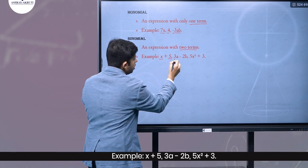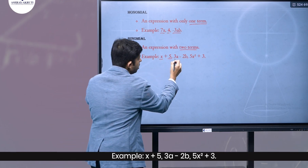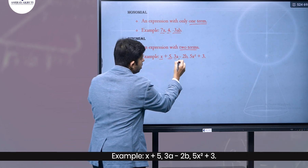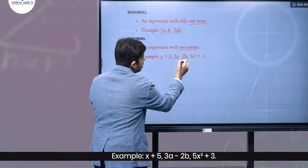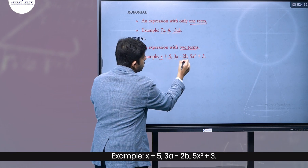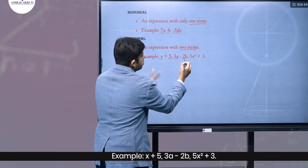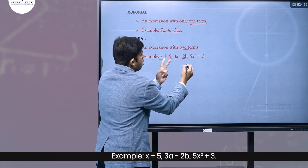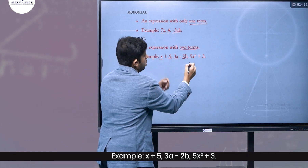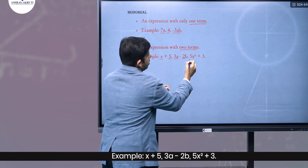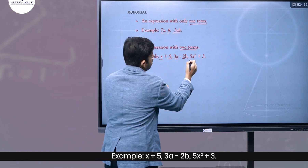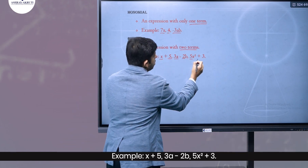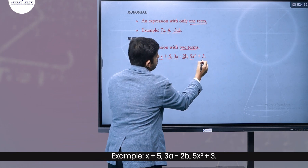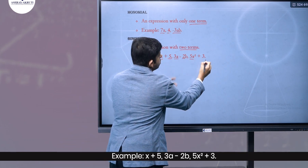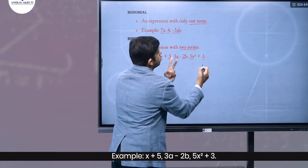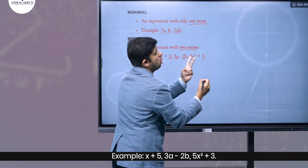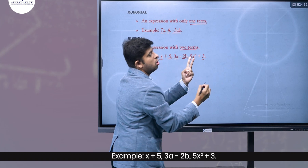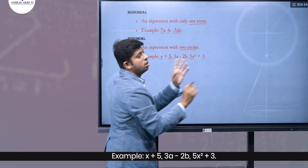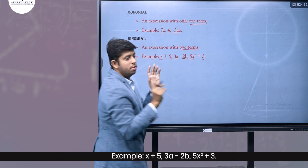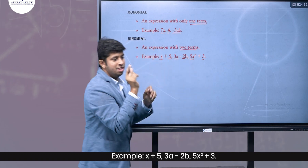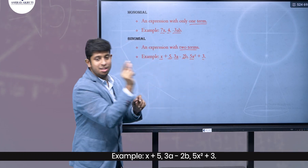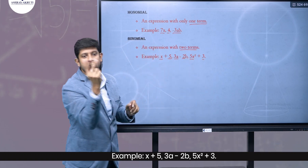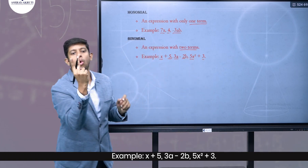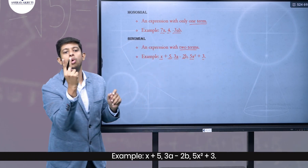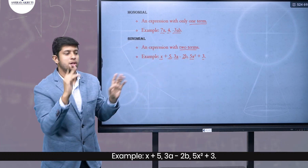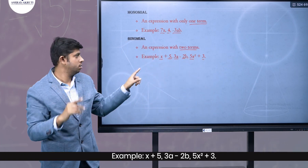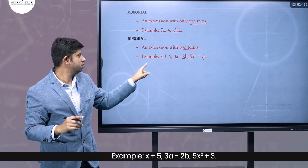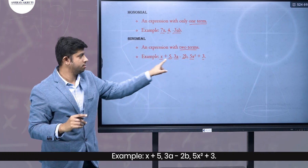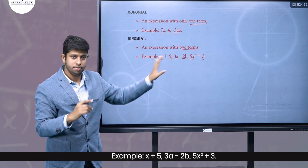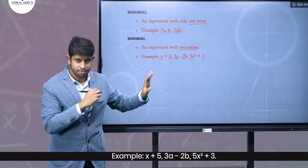comma 3a minus 2b, comma 5x square plus 3.